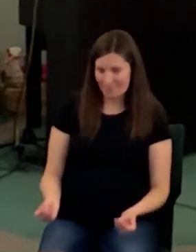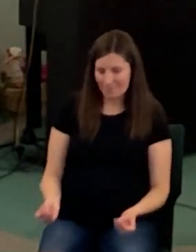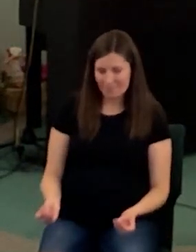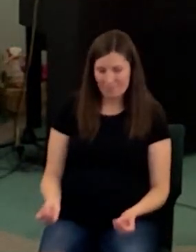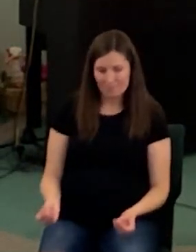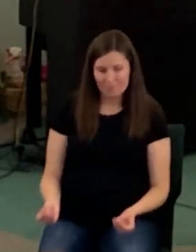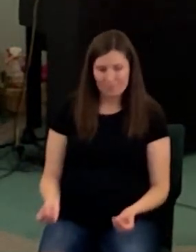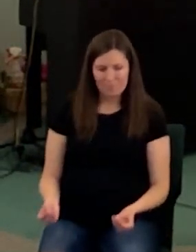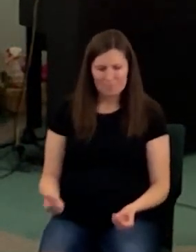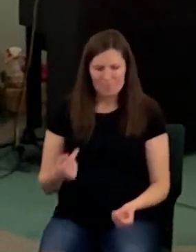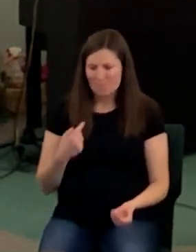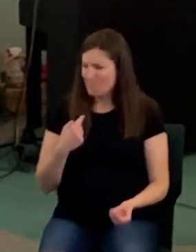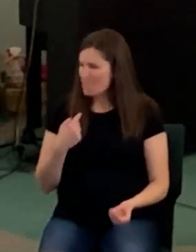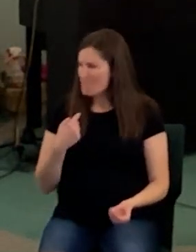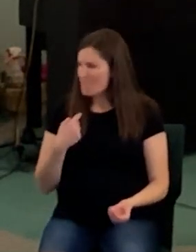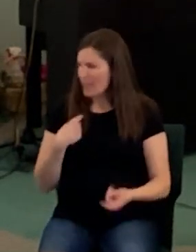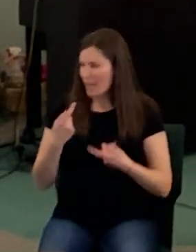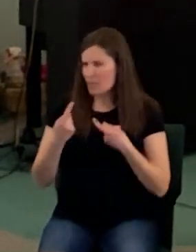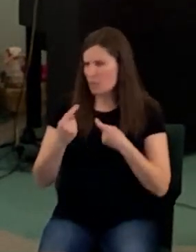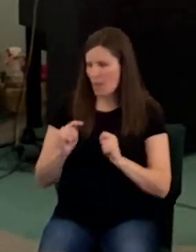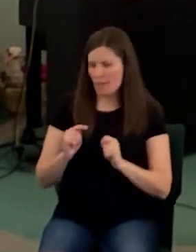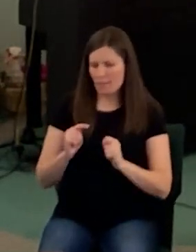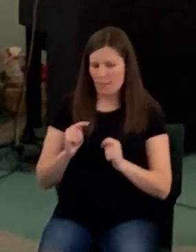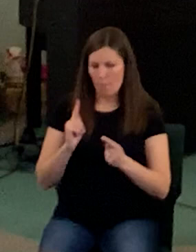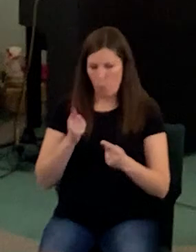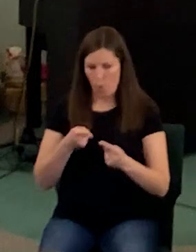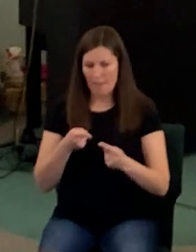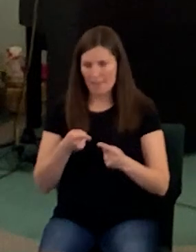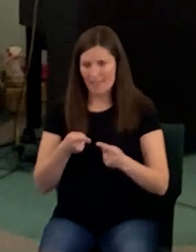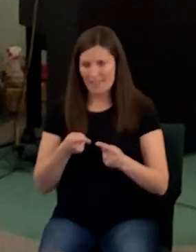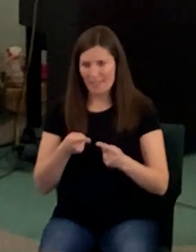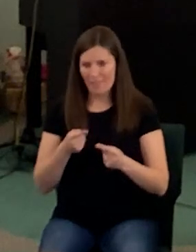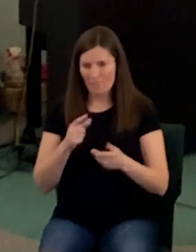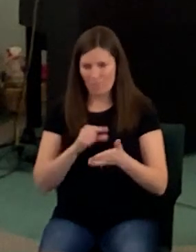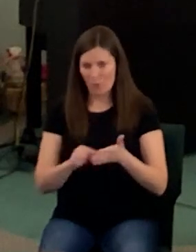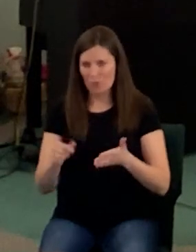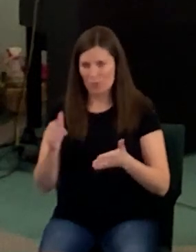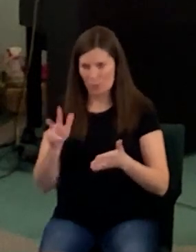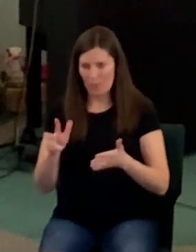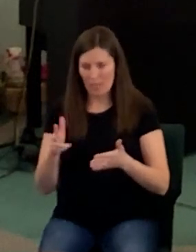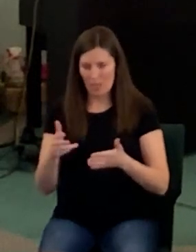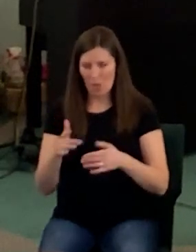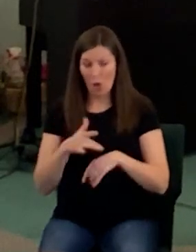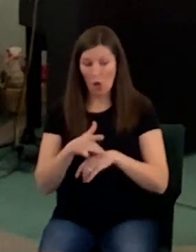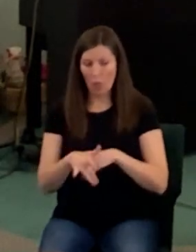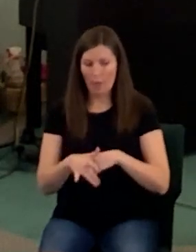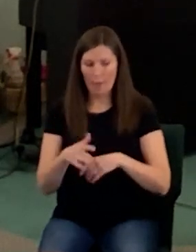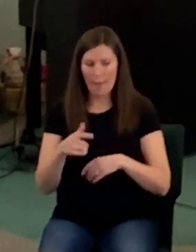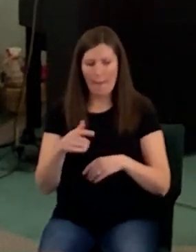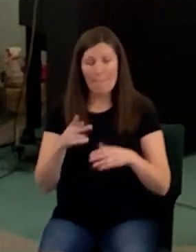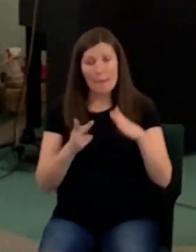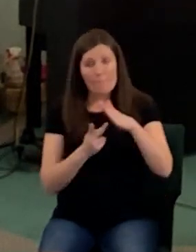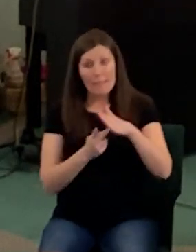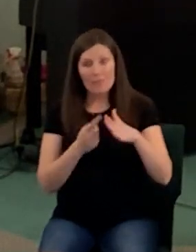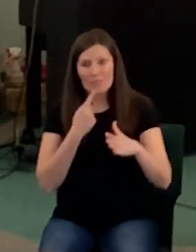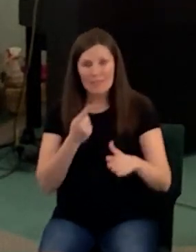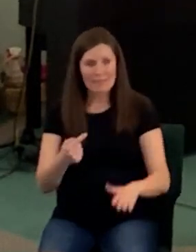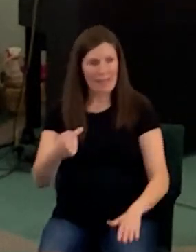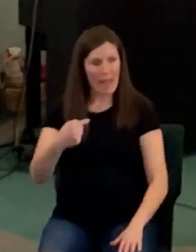I tried to point this out in verse 3 a little earlier. But Peter said to them, I am